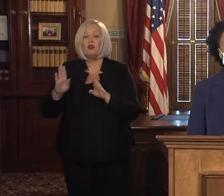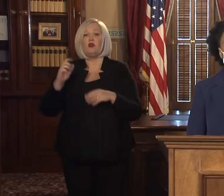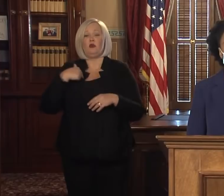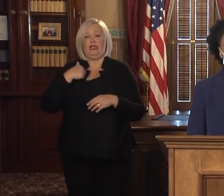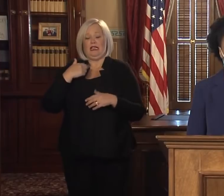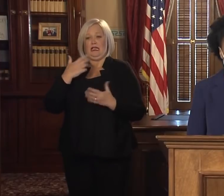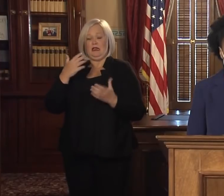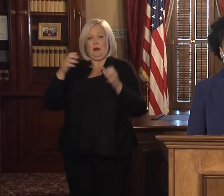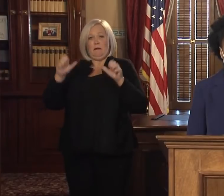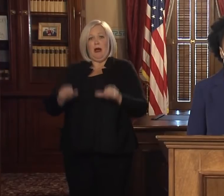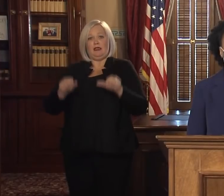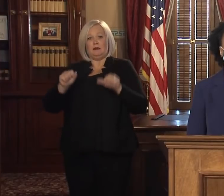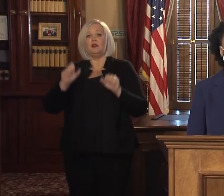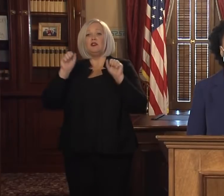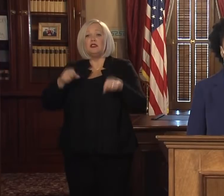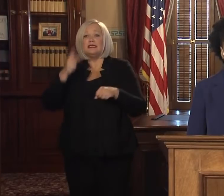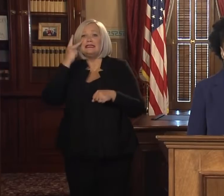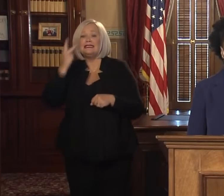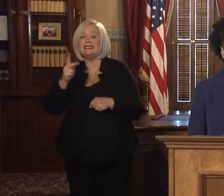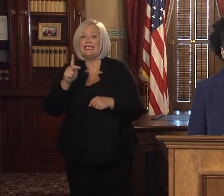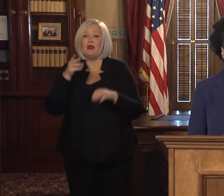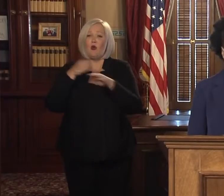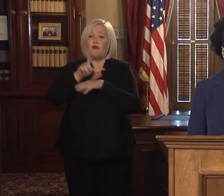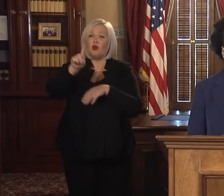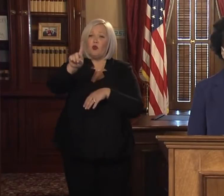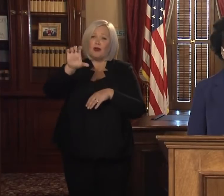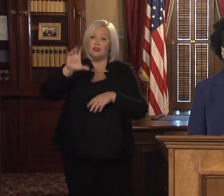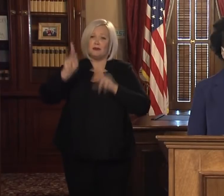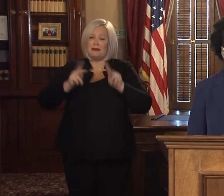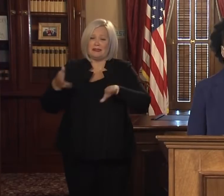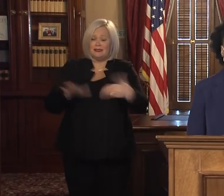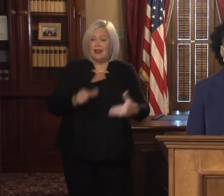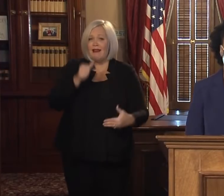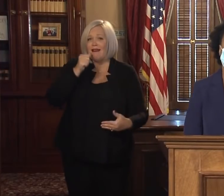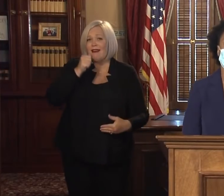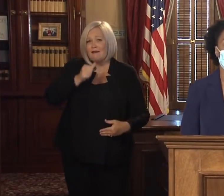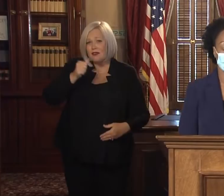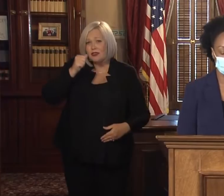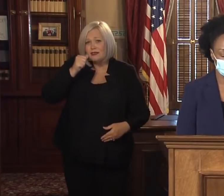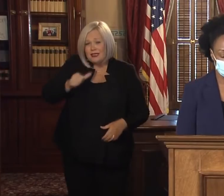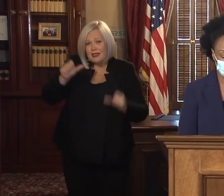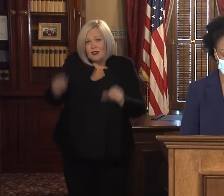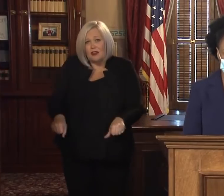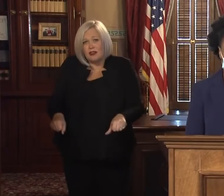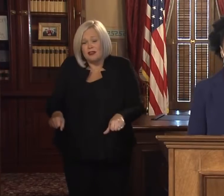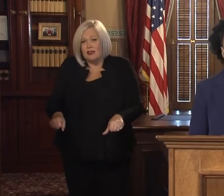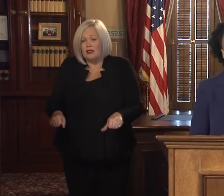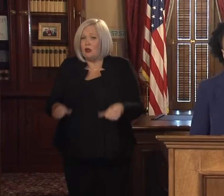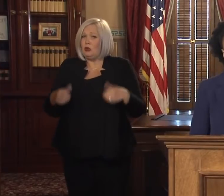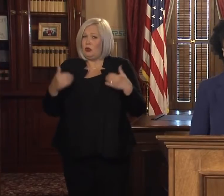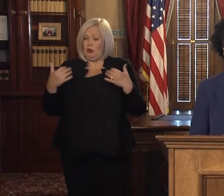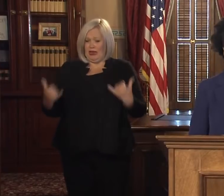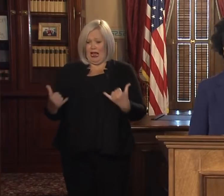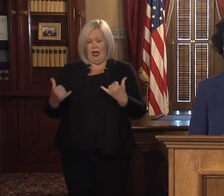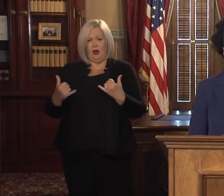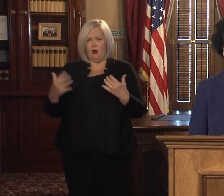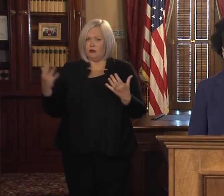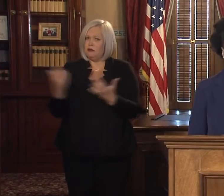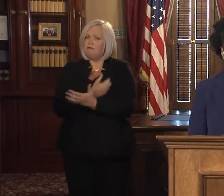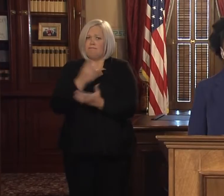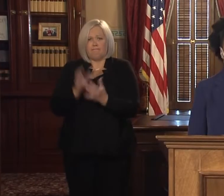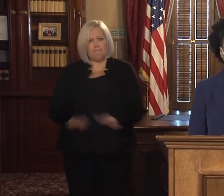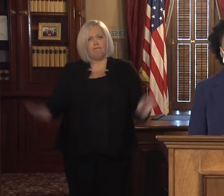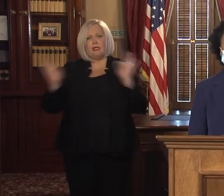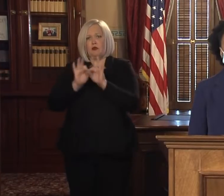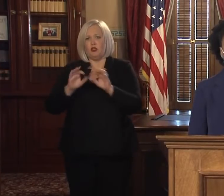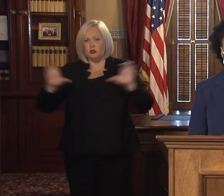to 100 deaths a day by the end of December. We are really at a tipping point right now when it comes to COVID-19 in the